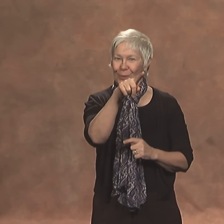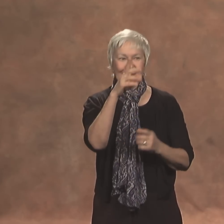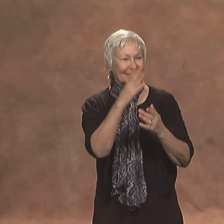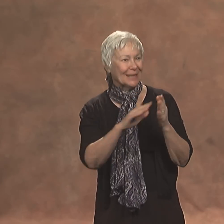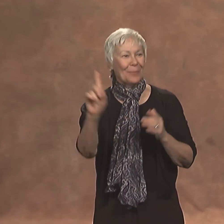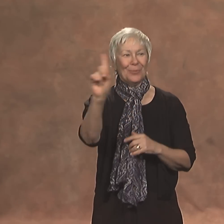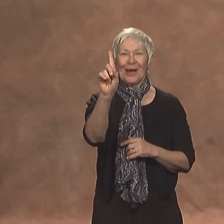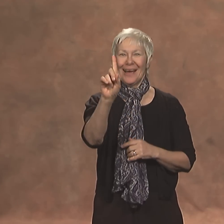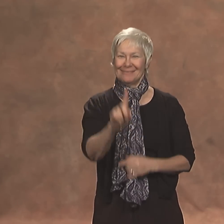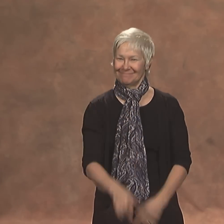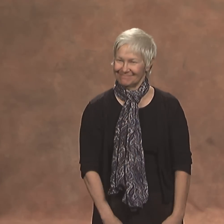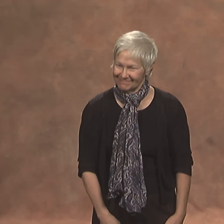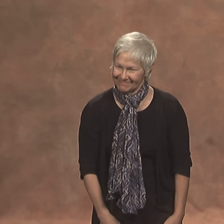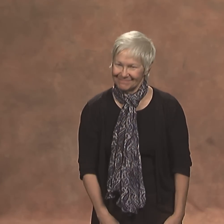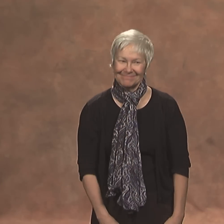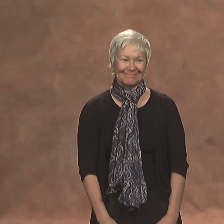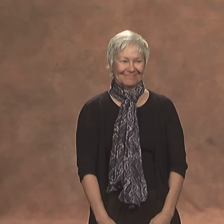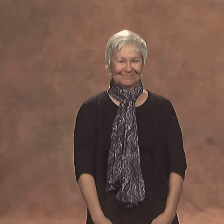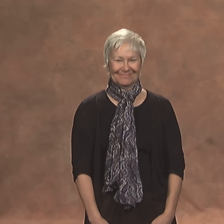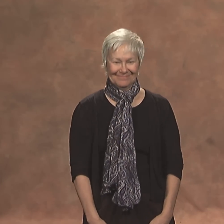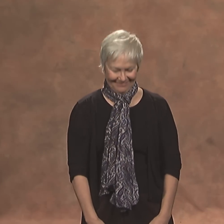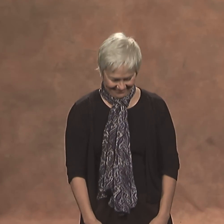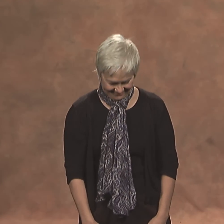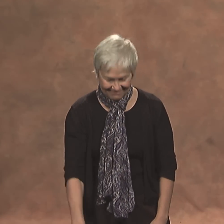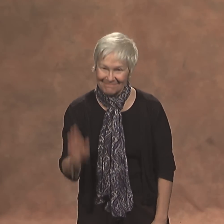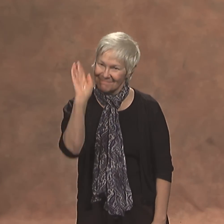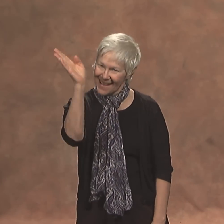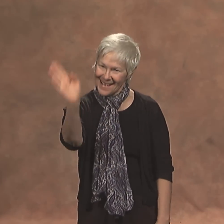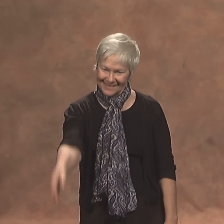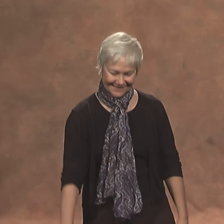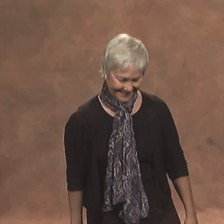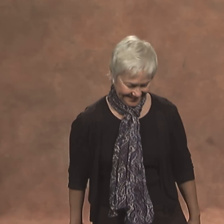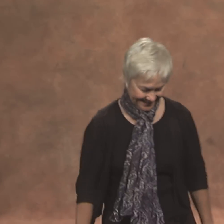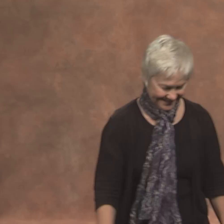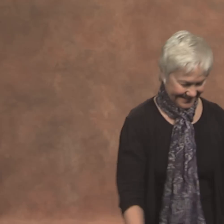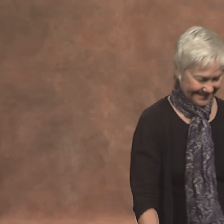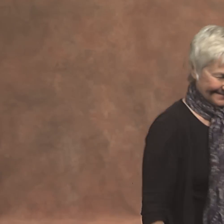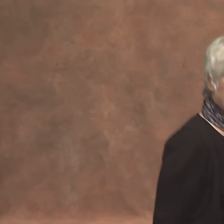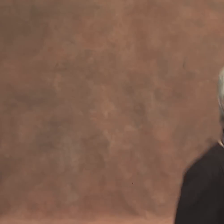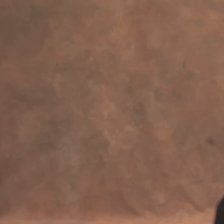you very much for being a participant in our presentation today. I hope you all have a very nice day.